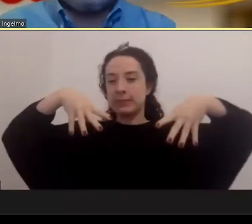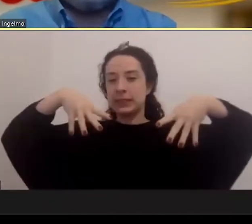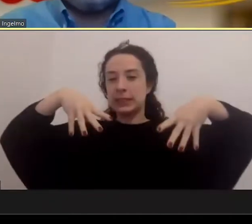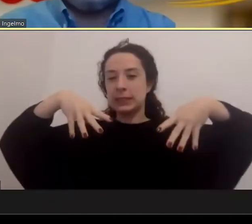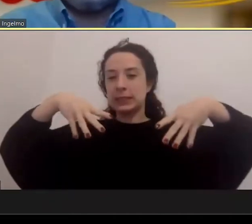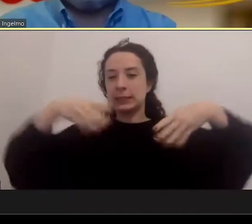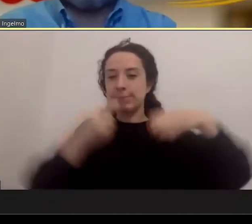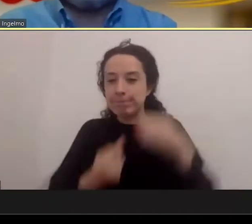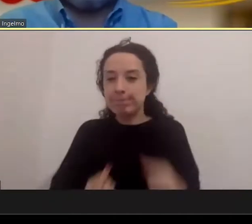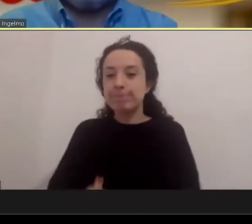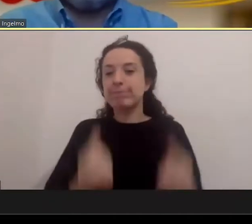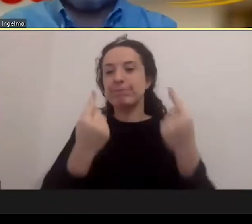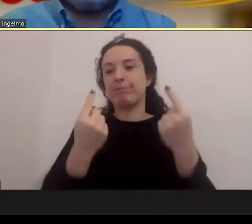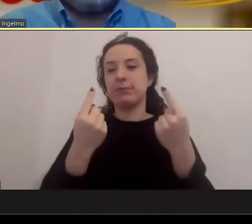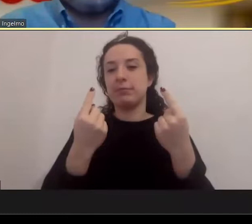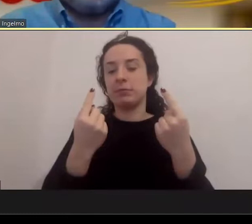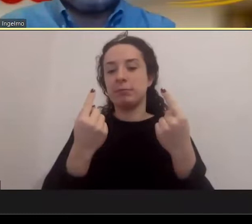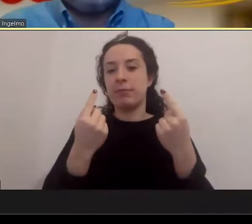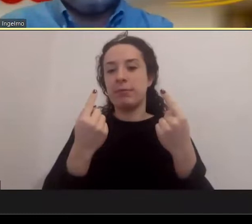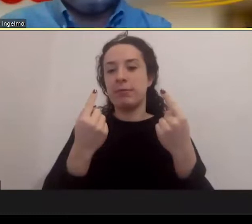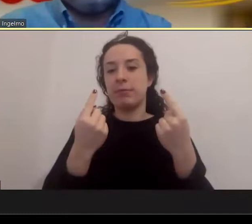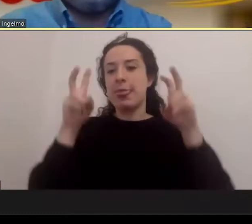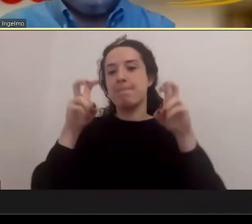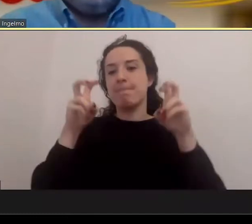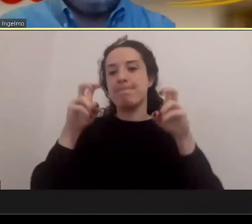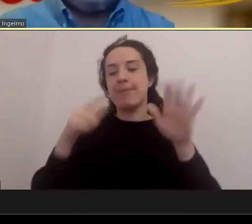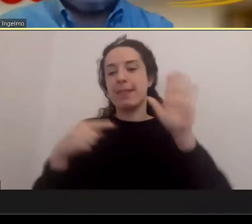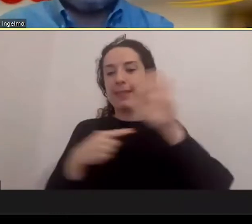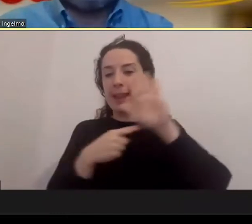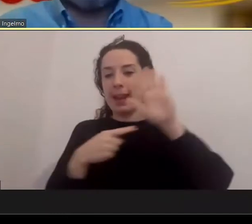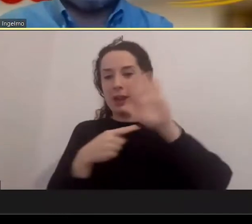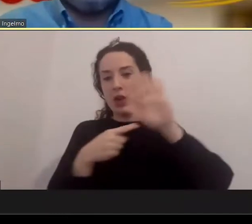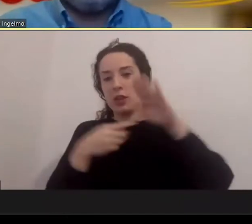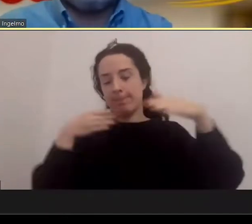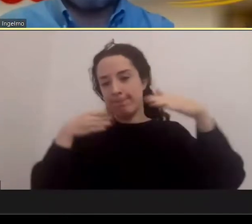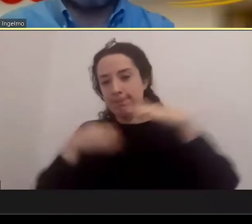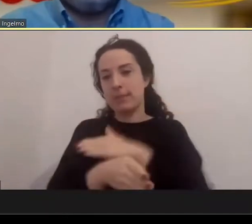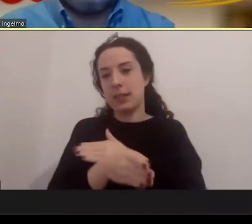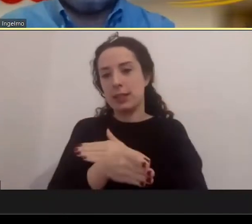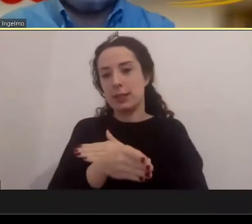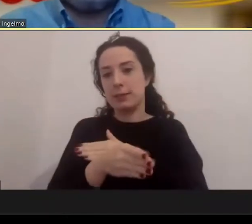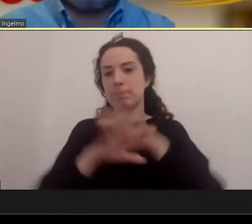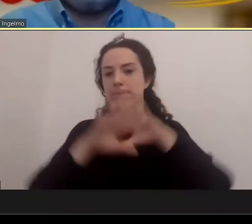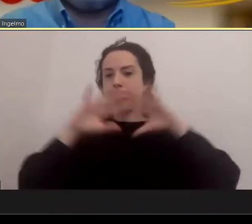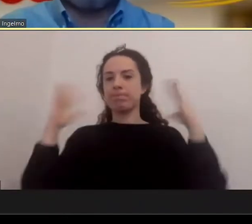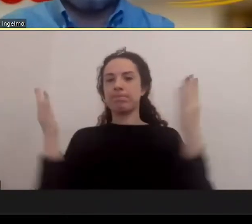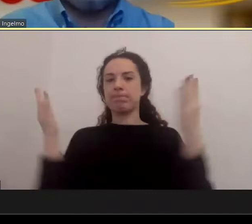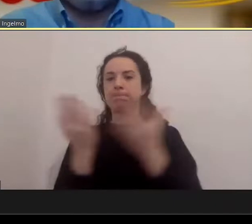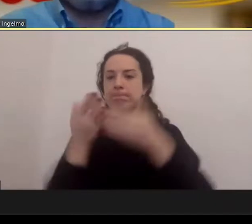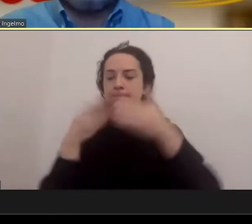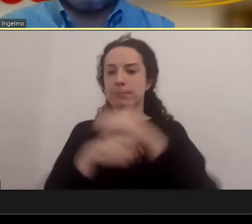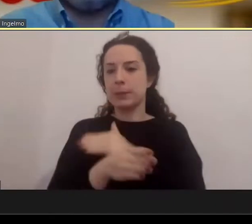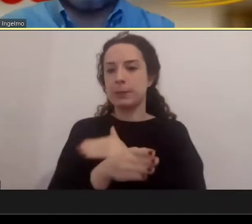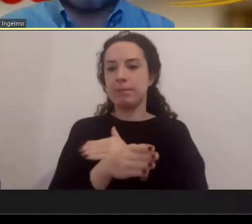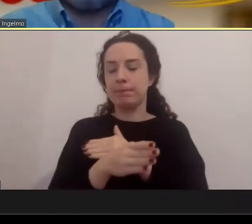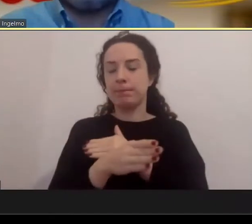for technology accessible in telework, e-learning,